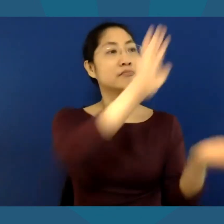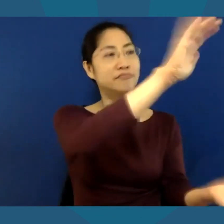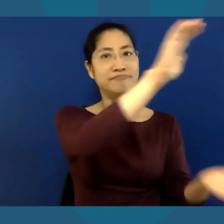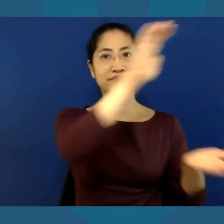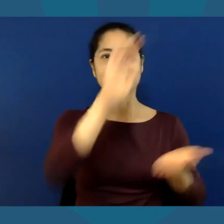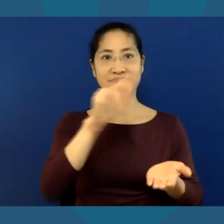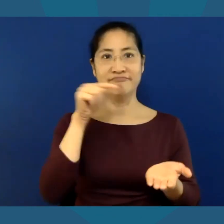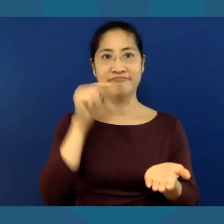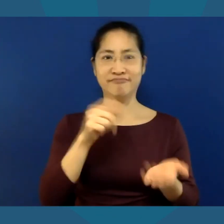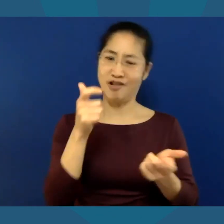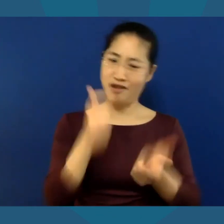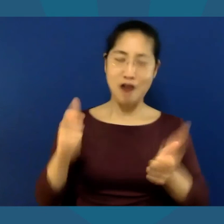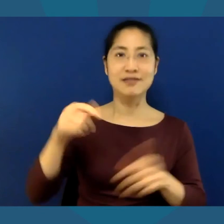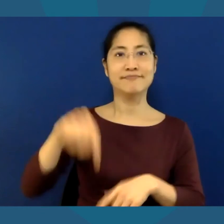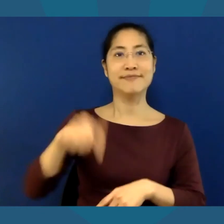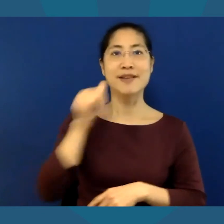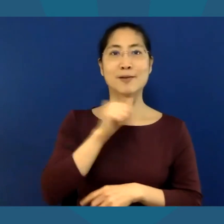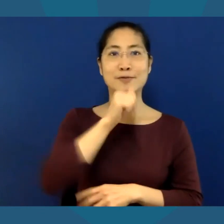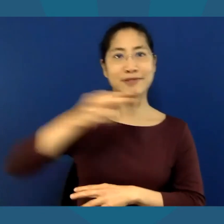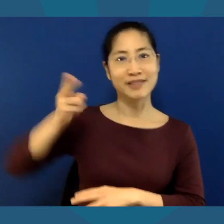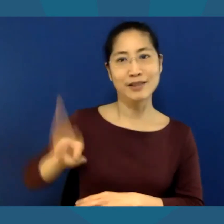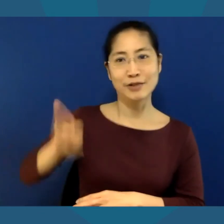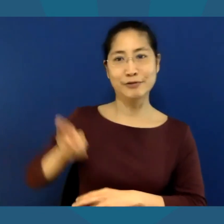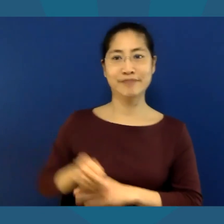$43 million.